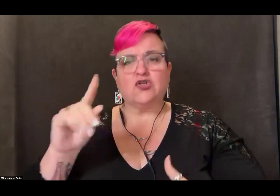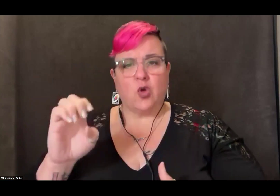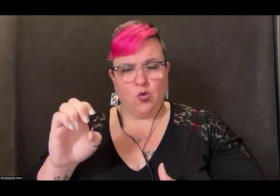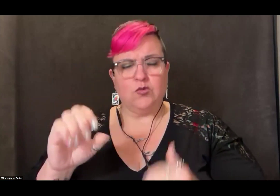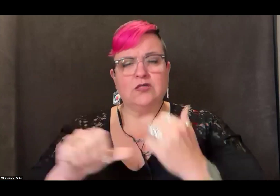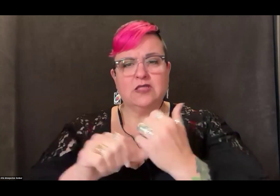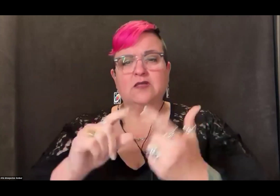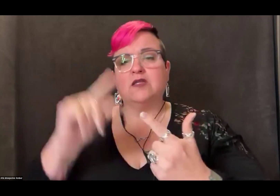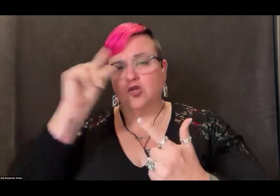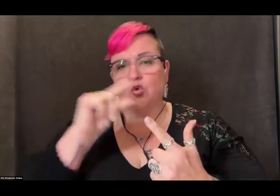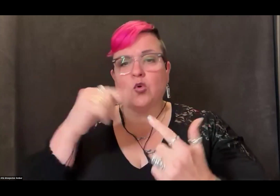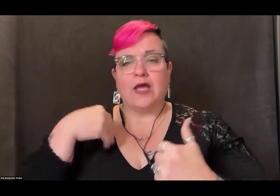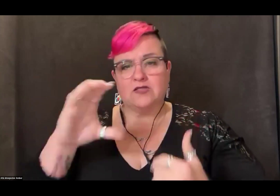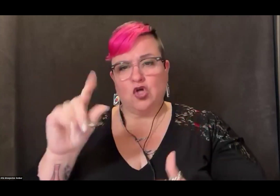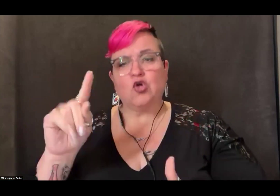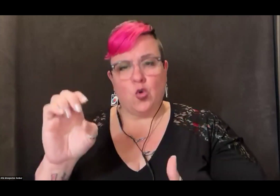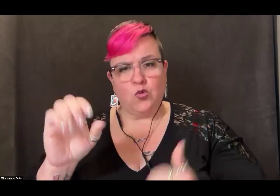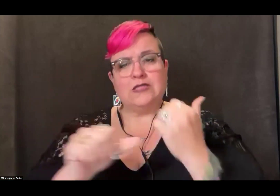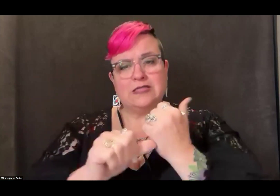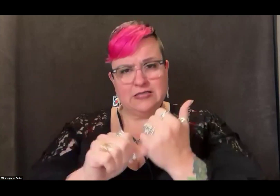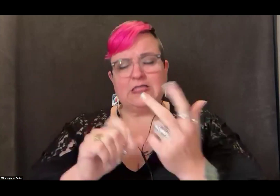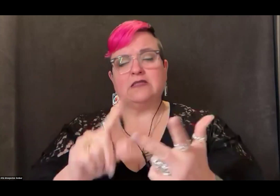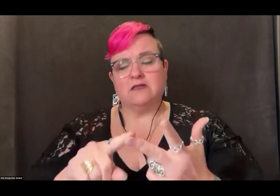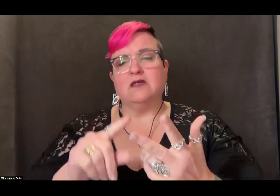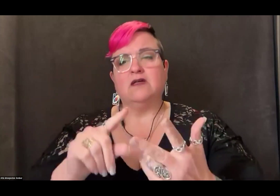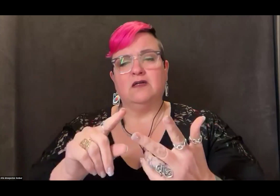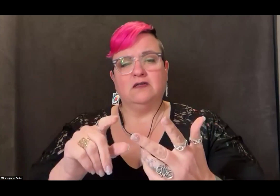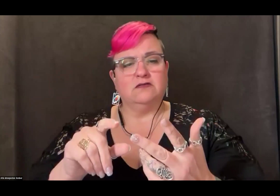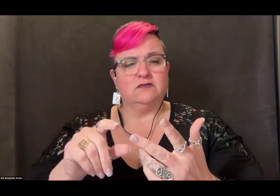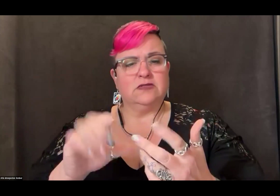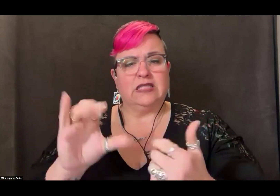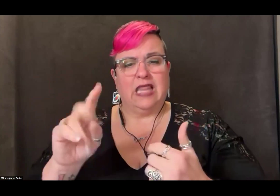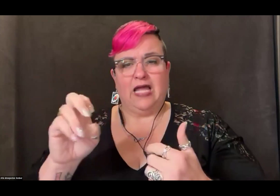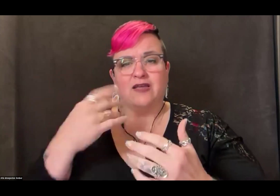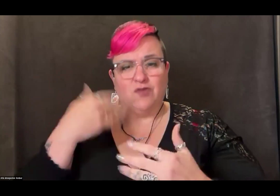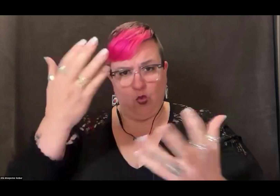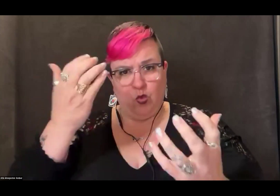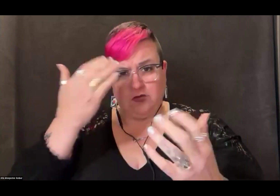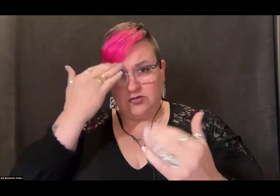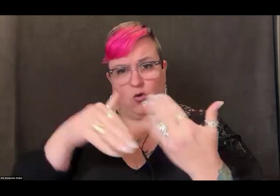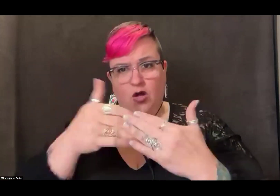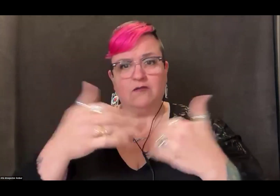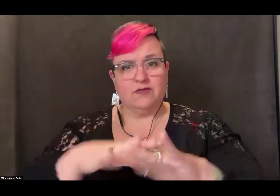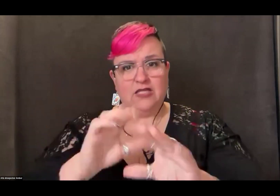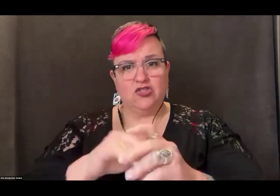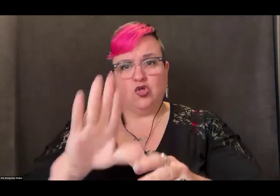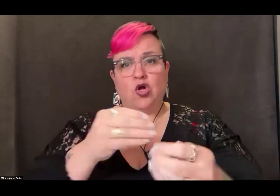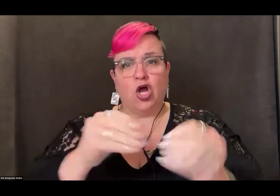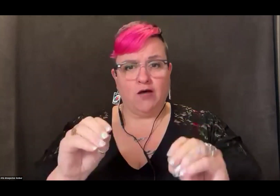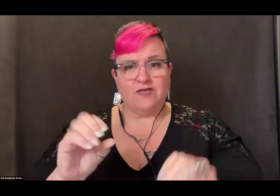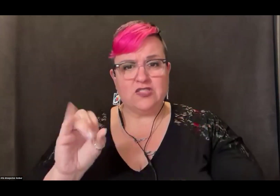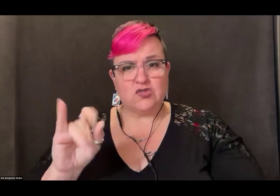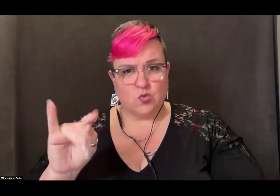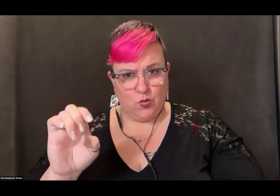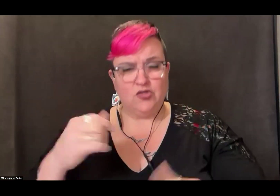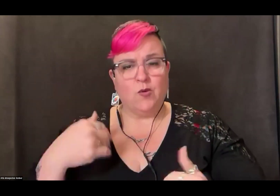Google has a code assistant. So it's if you want it well integrated into your Office suite, that's going to be your